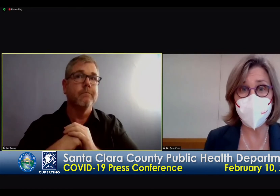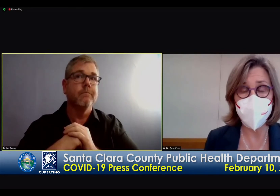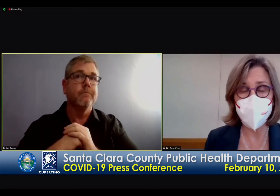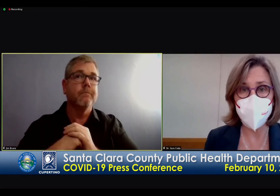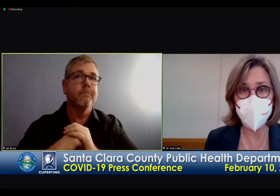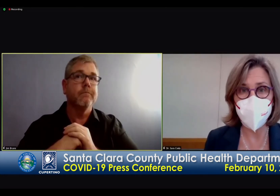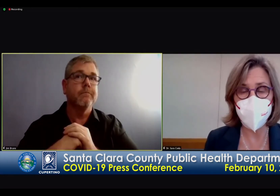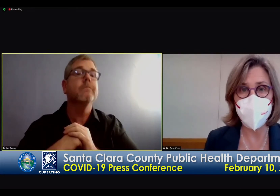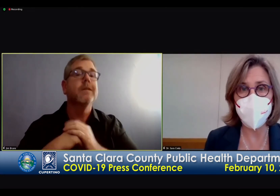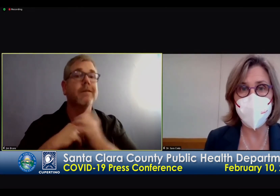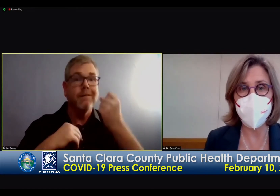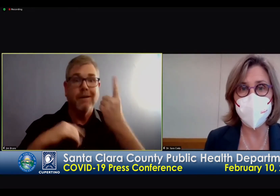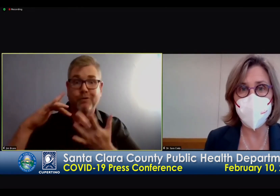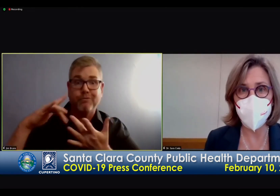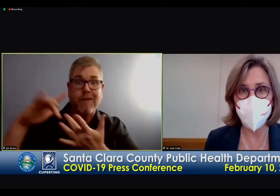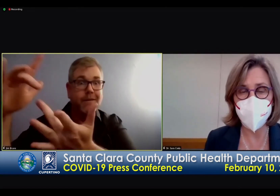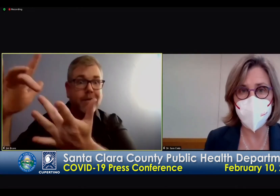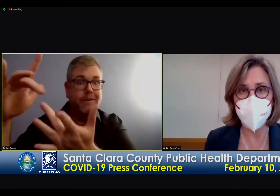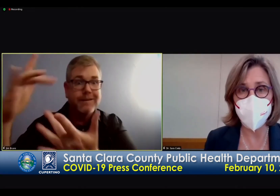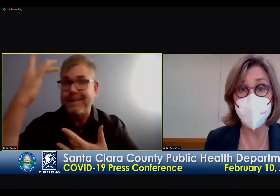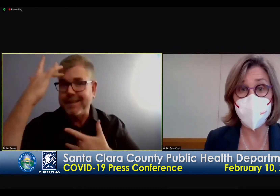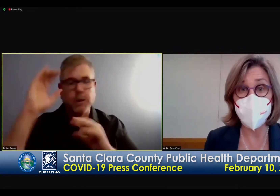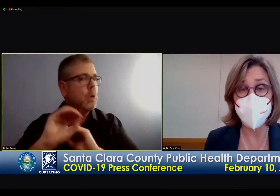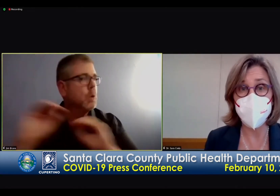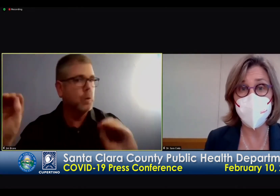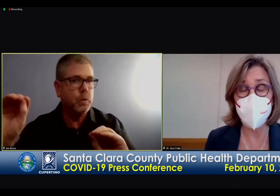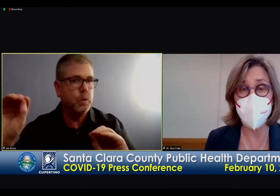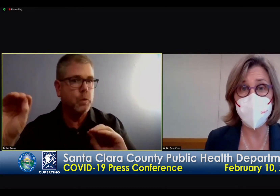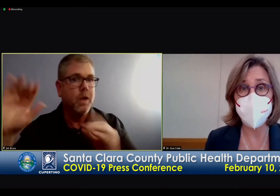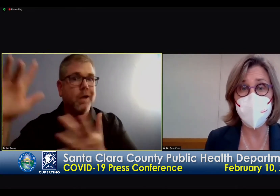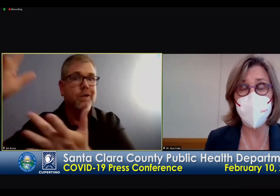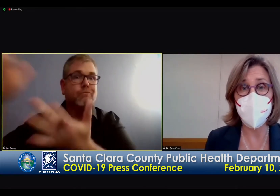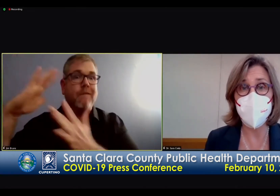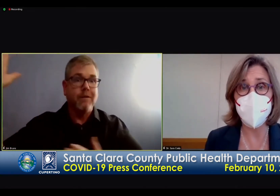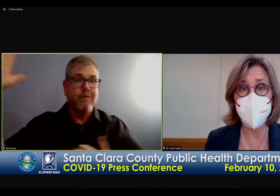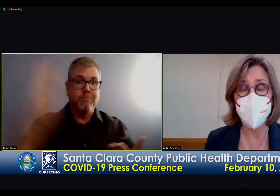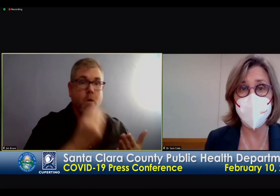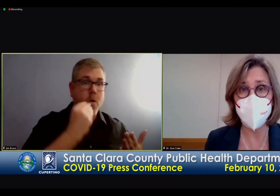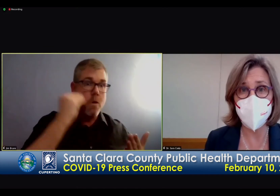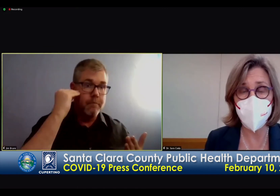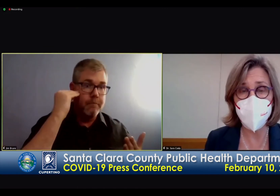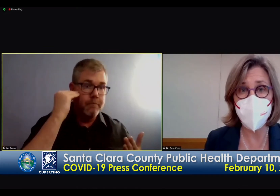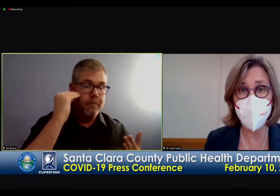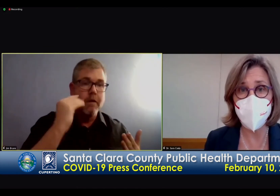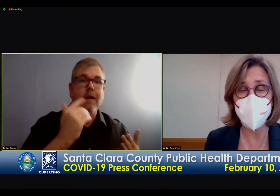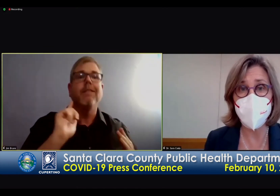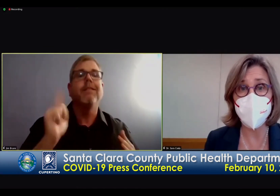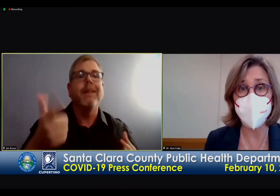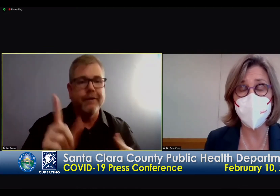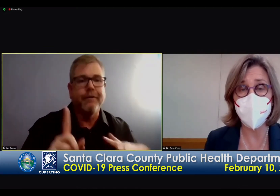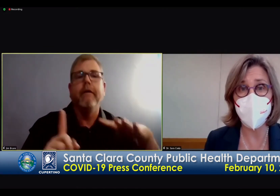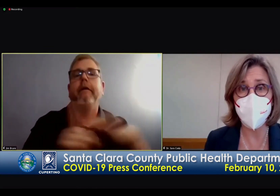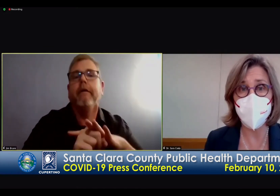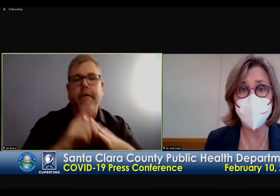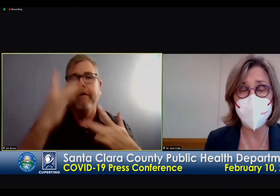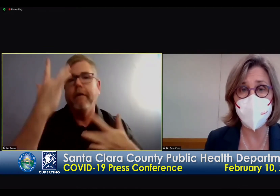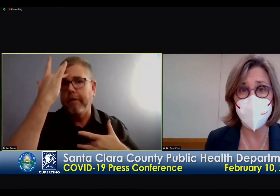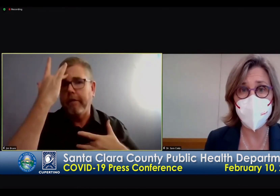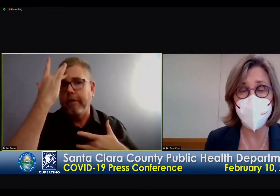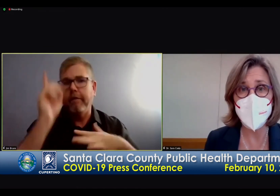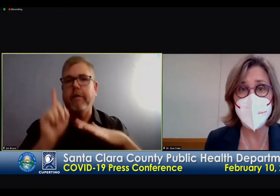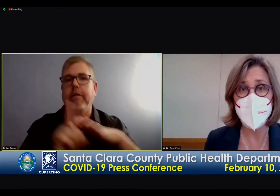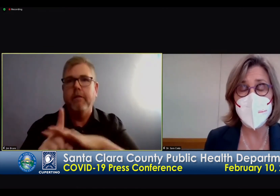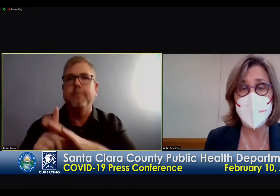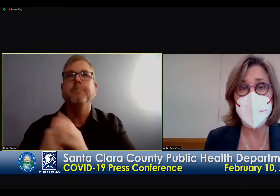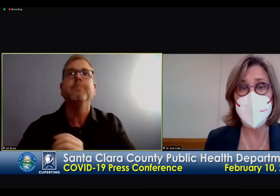fortunately are not concerned that they exposed anyone. But the question is, of course, where did the infection come from? And that is still under